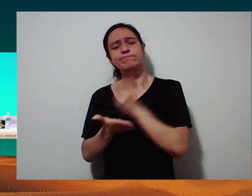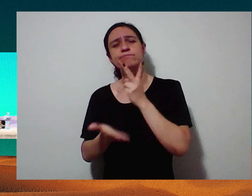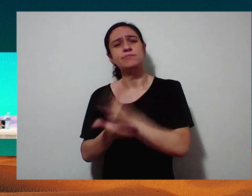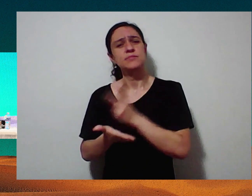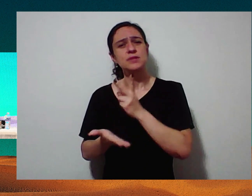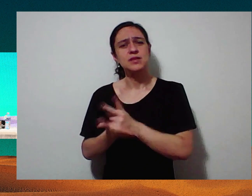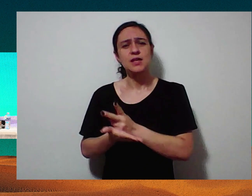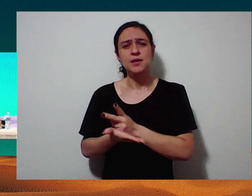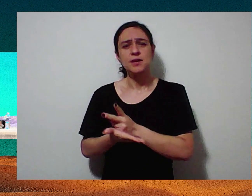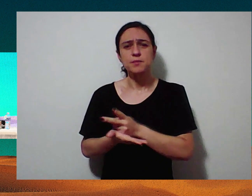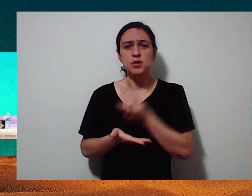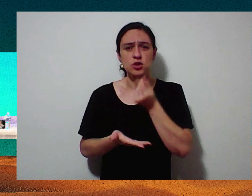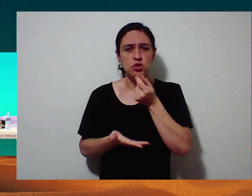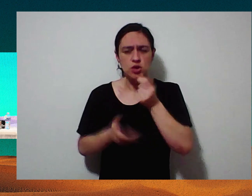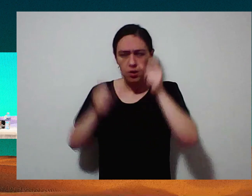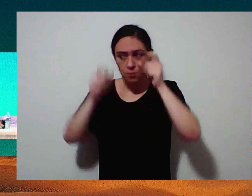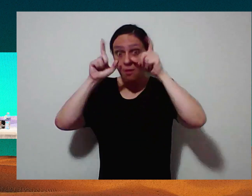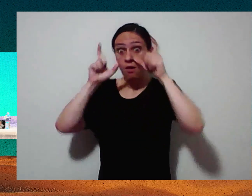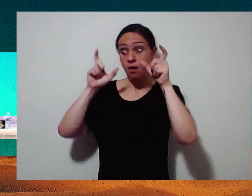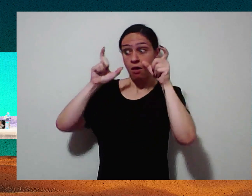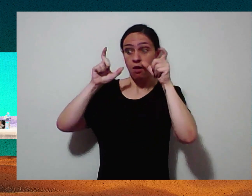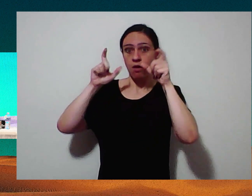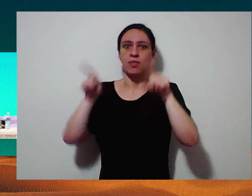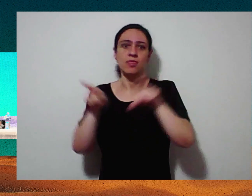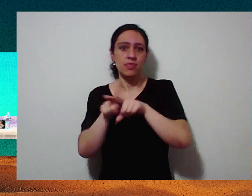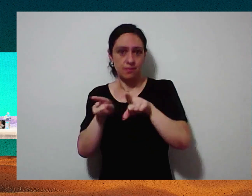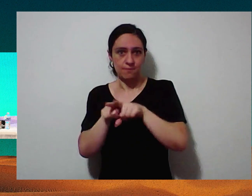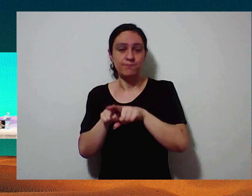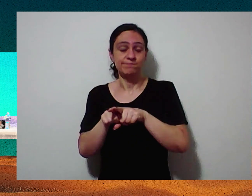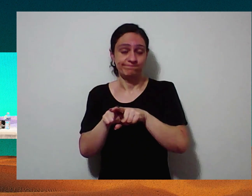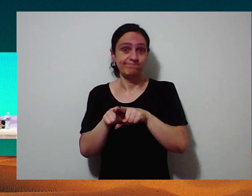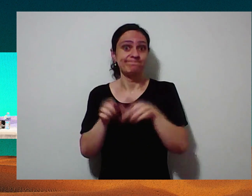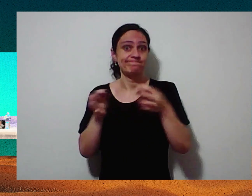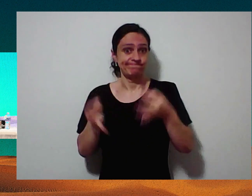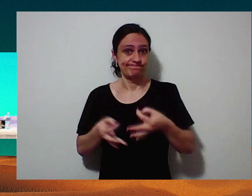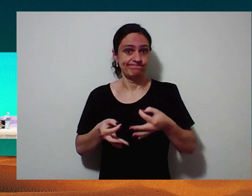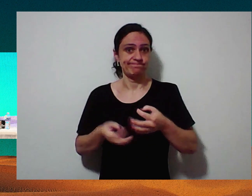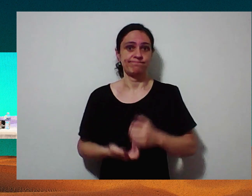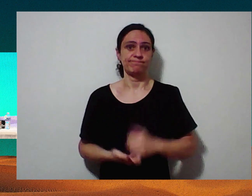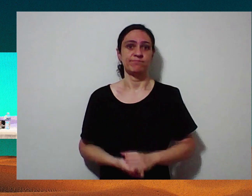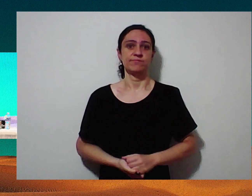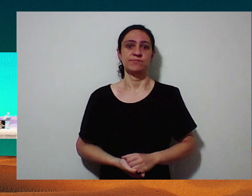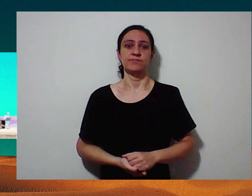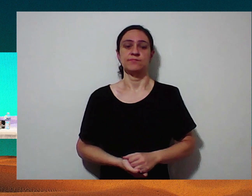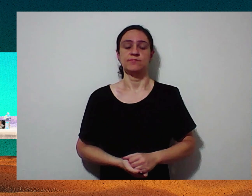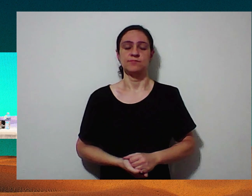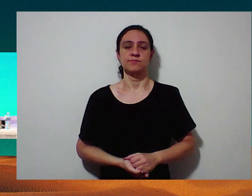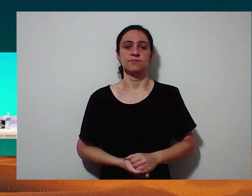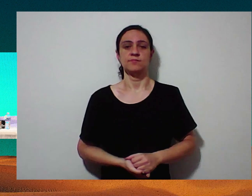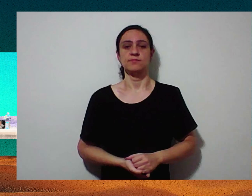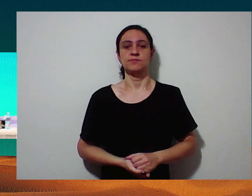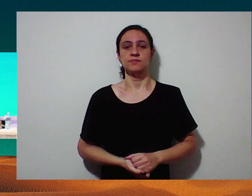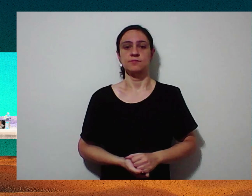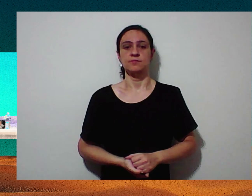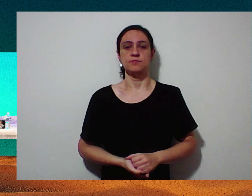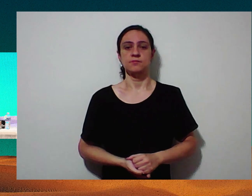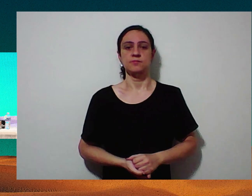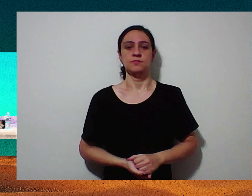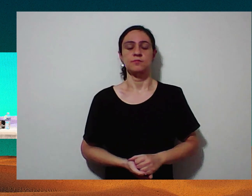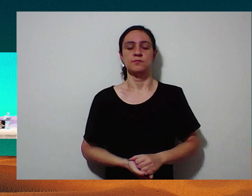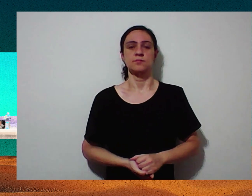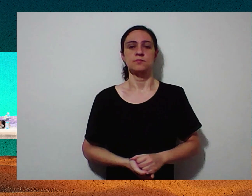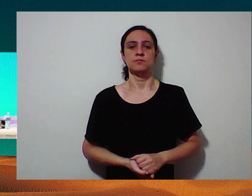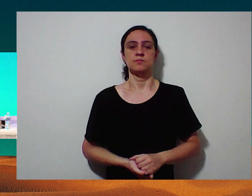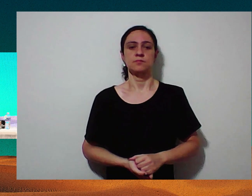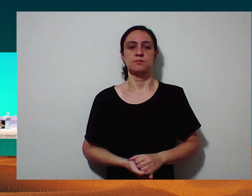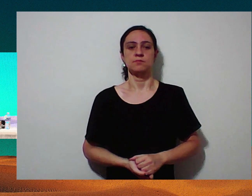I ask you, in this world, everybody is driven by position, by money, by ambition.